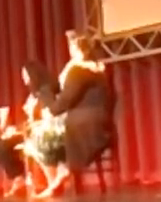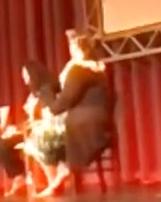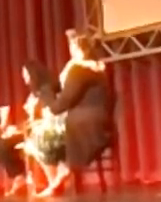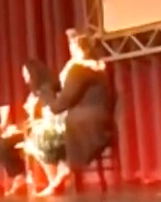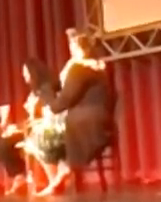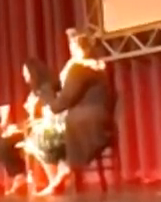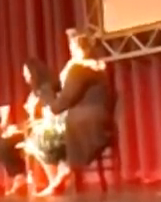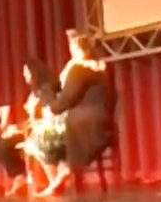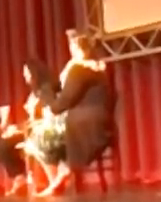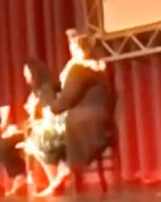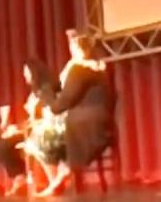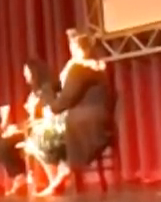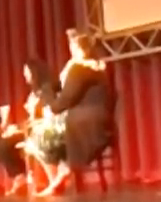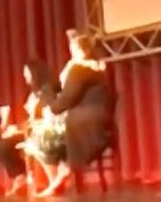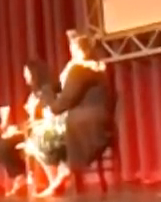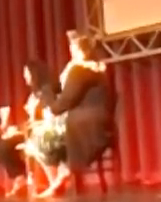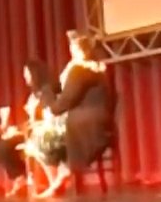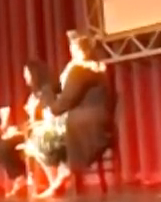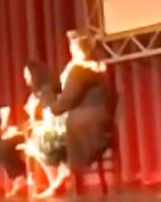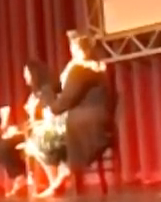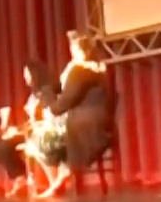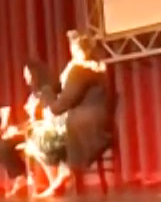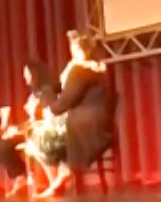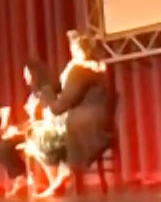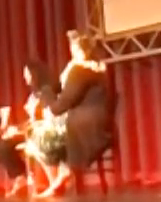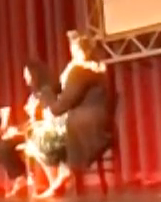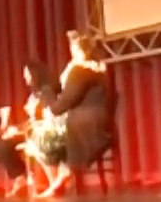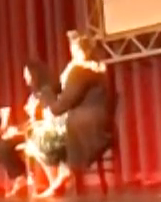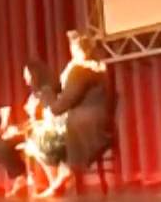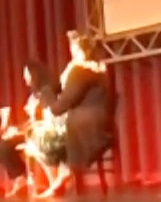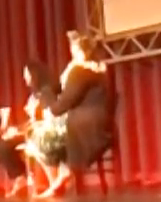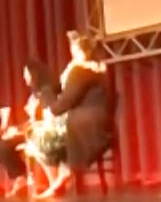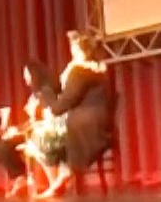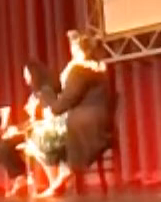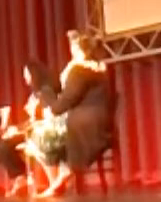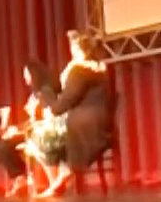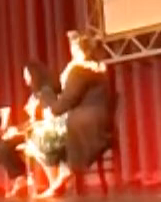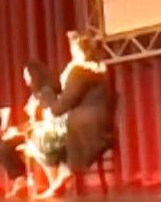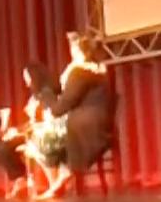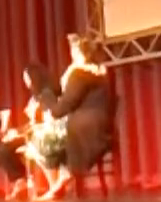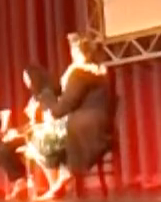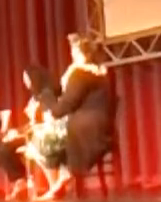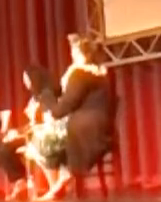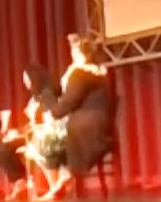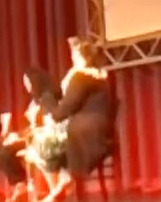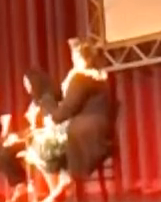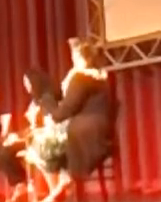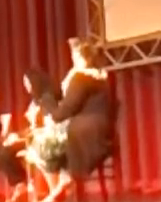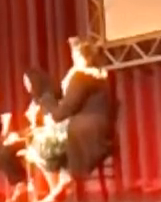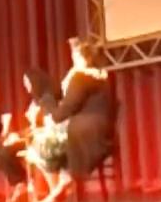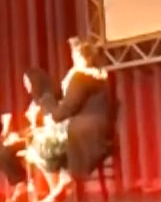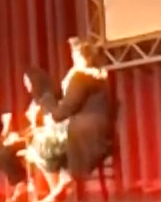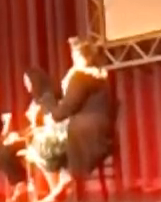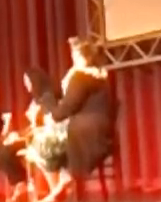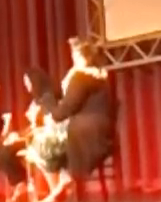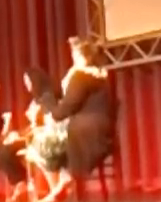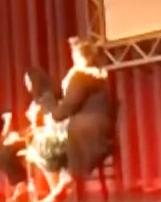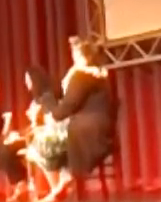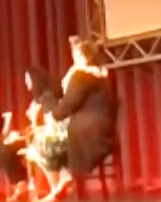strengths. Ahilan is as well. He's actually about to perform a show